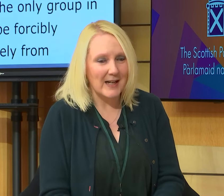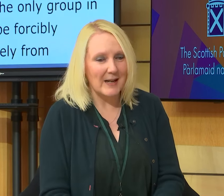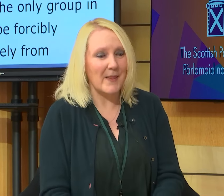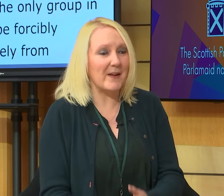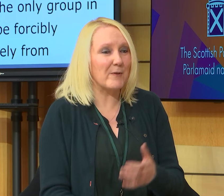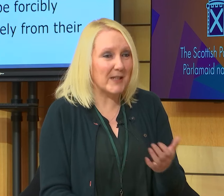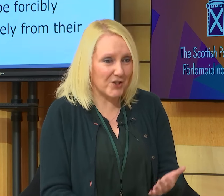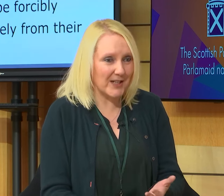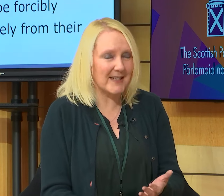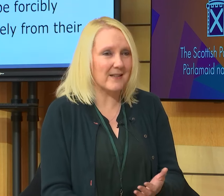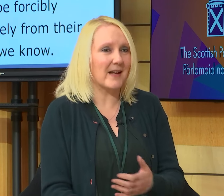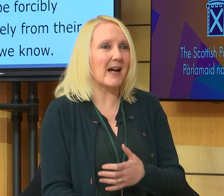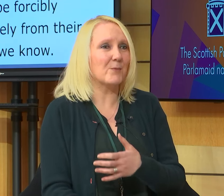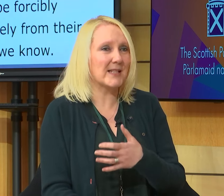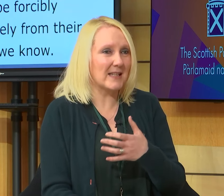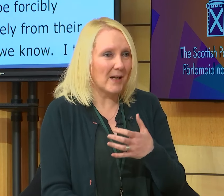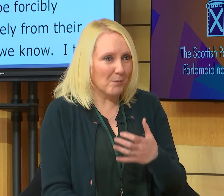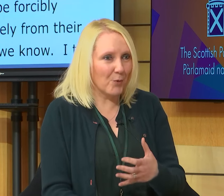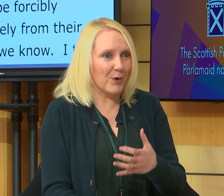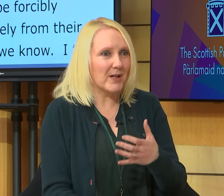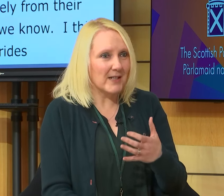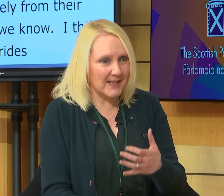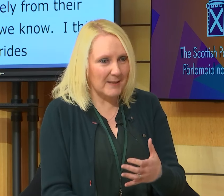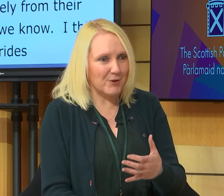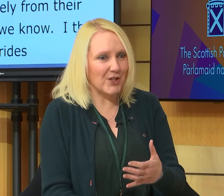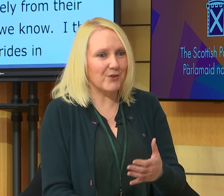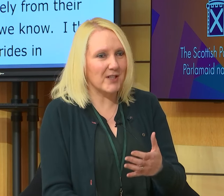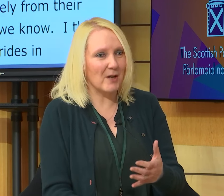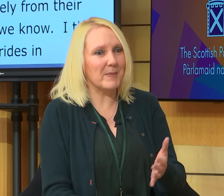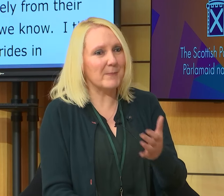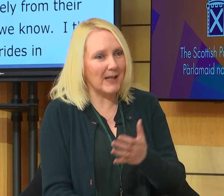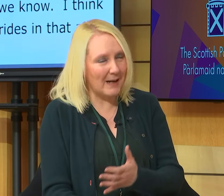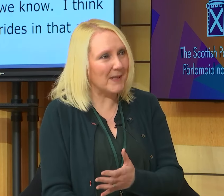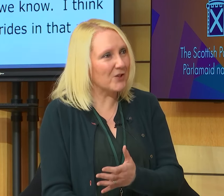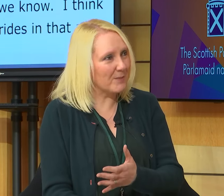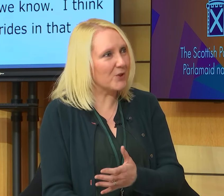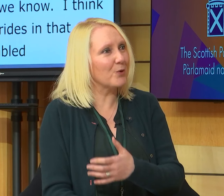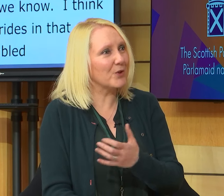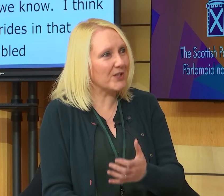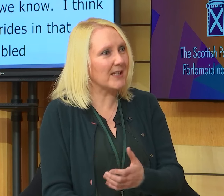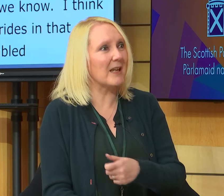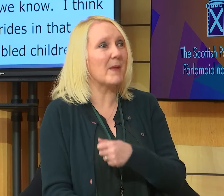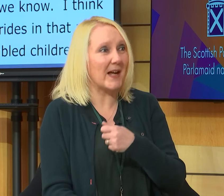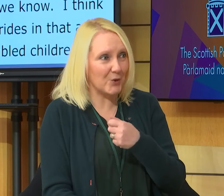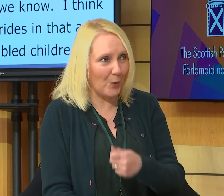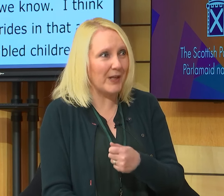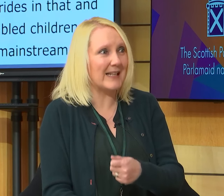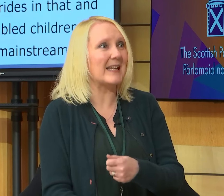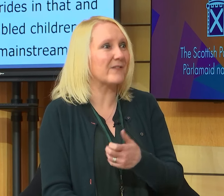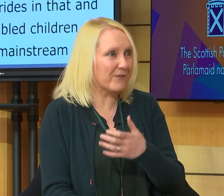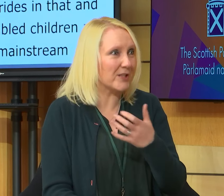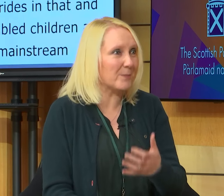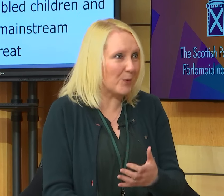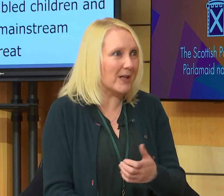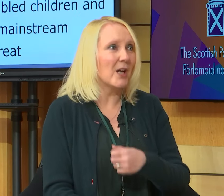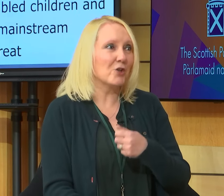know. I think we've made strides in that, and we see more disabled children and young people at mainstream school, which is great, but that's only great